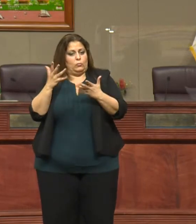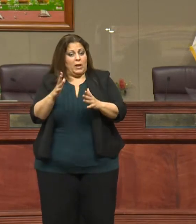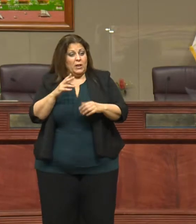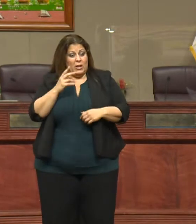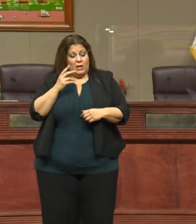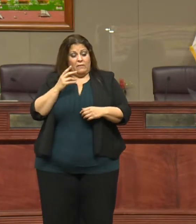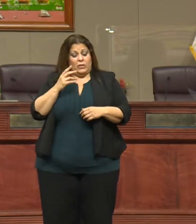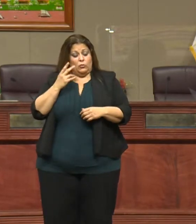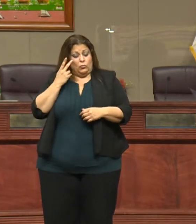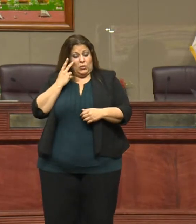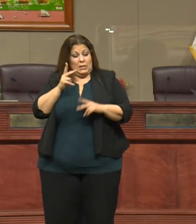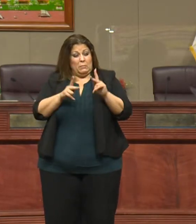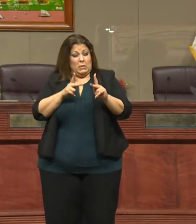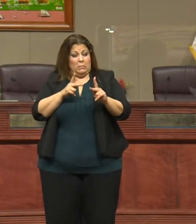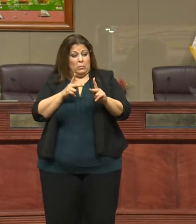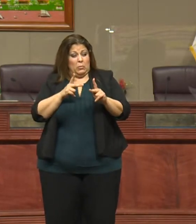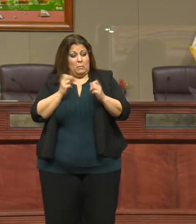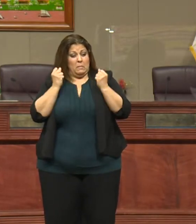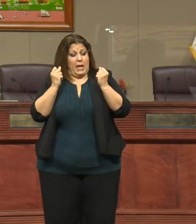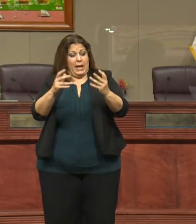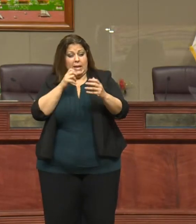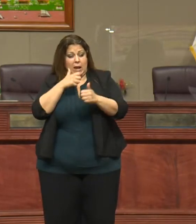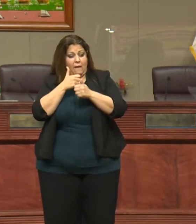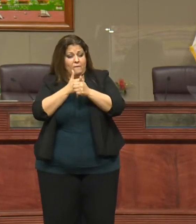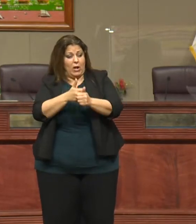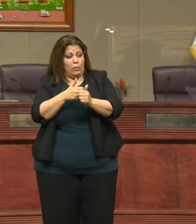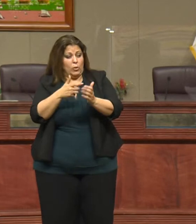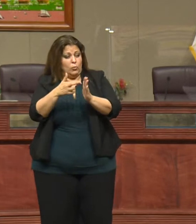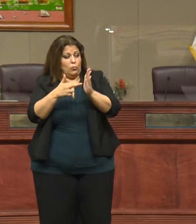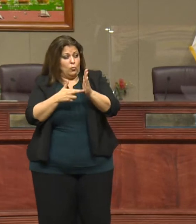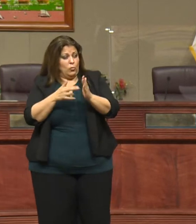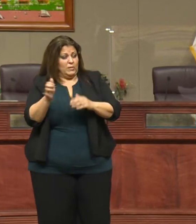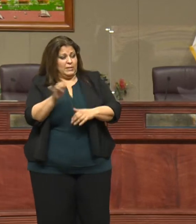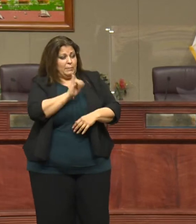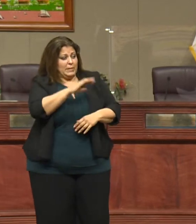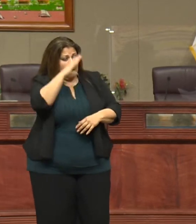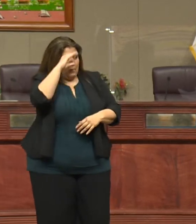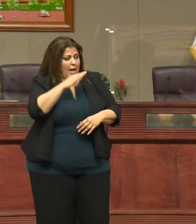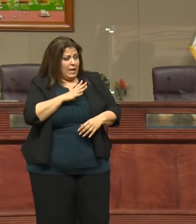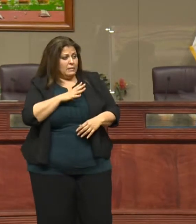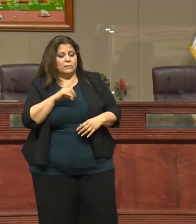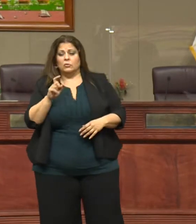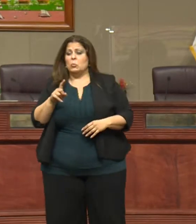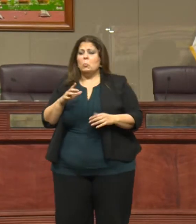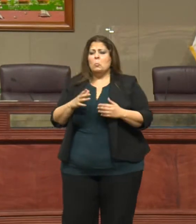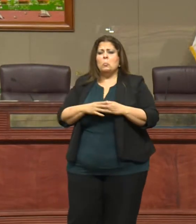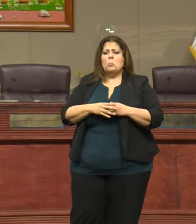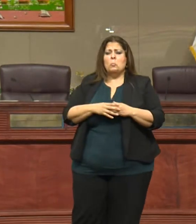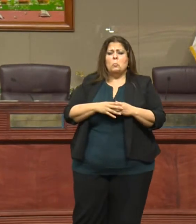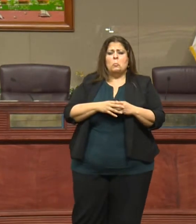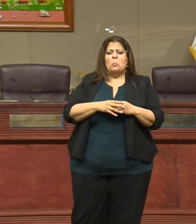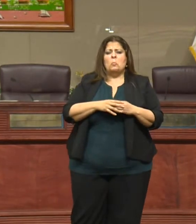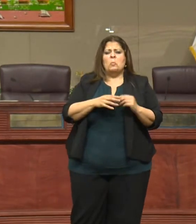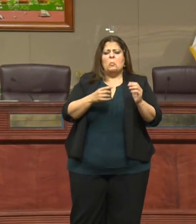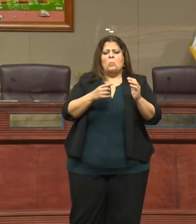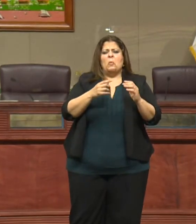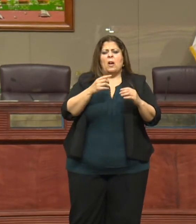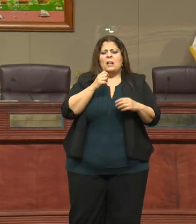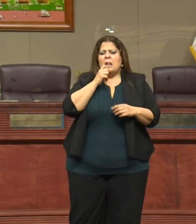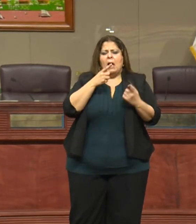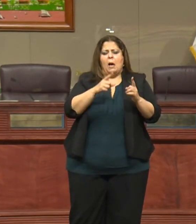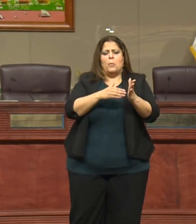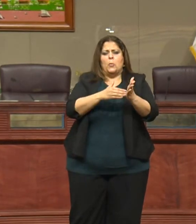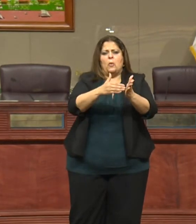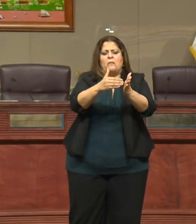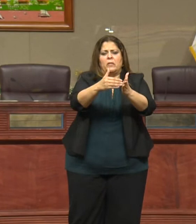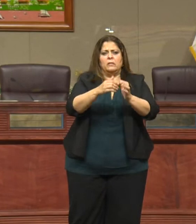No, it's a rarity that our residents are not compliant, or the visitors who are here. Generally speaking, when